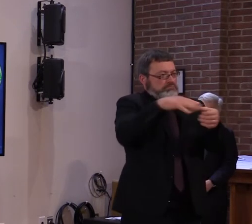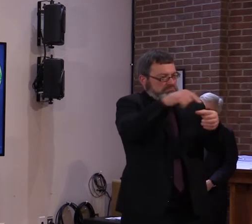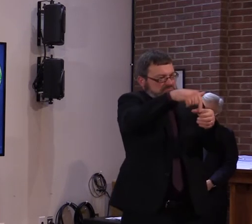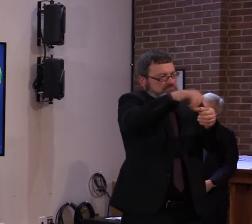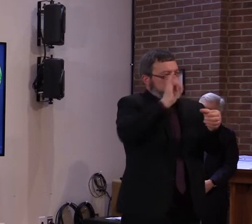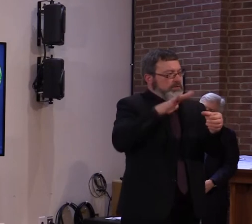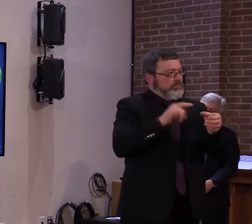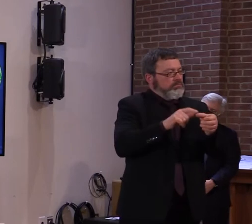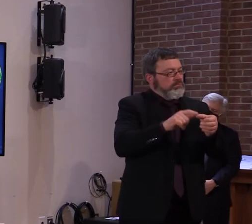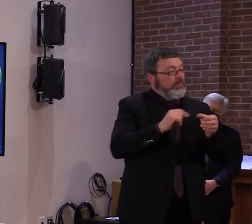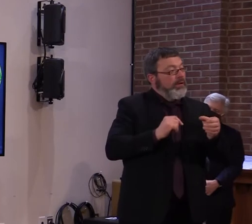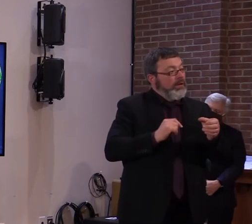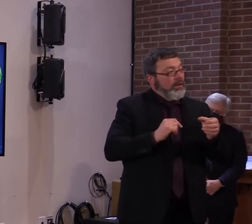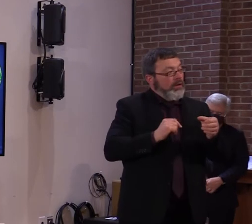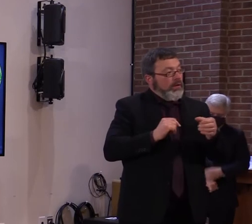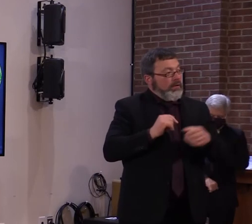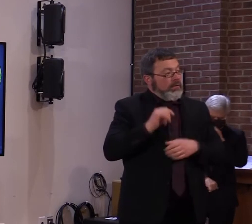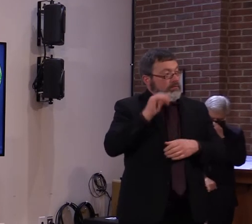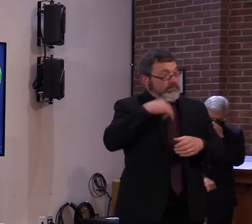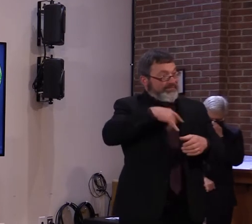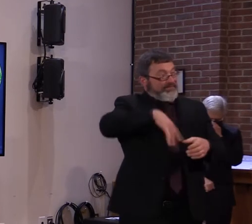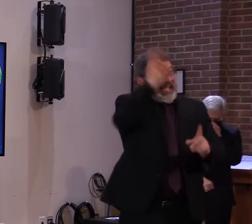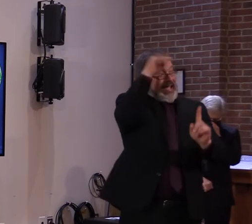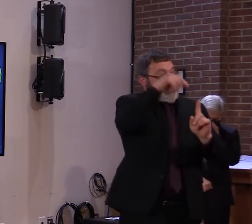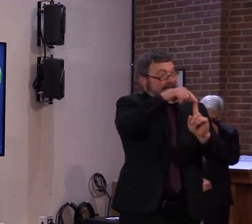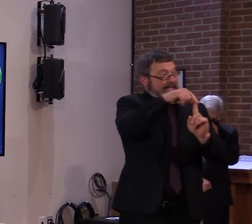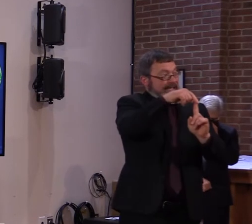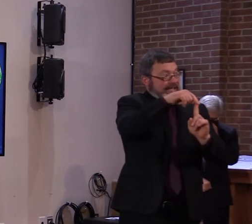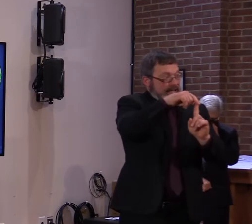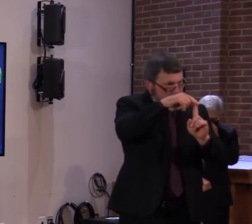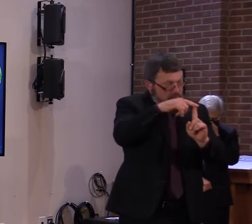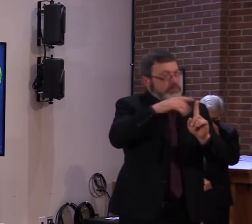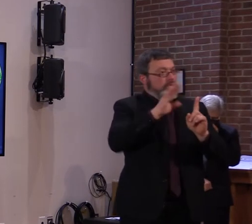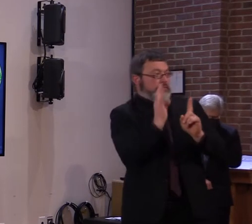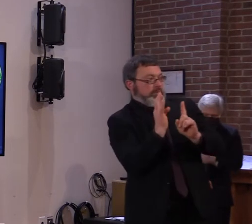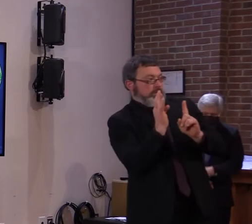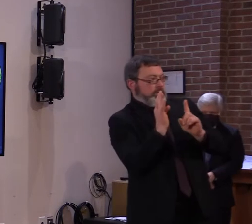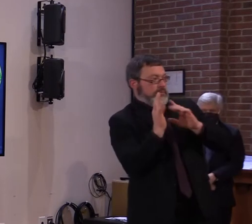and it seems likely that transmission took place at the